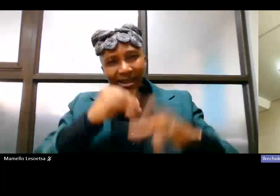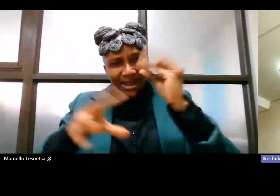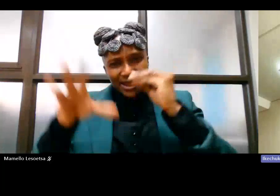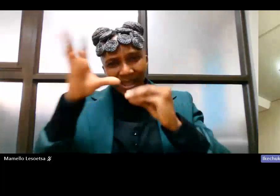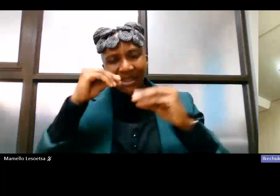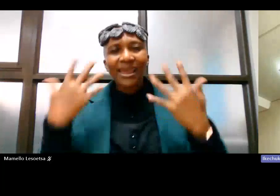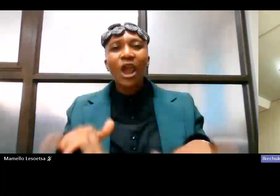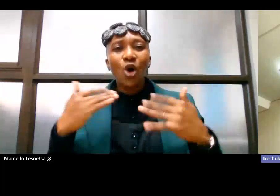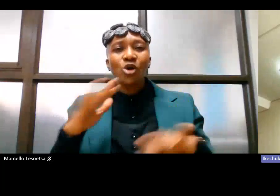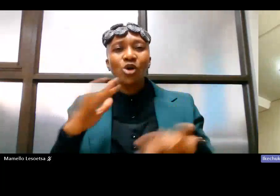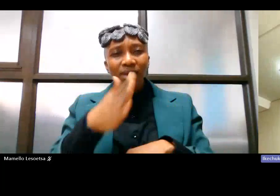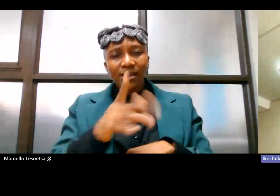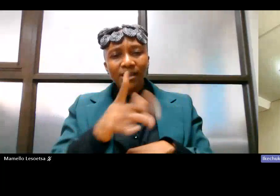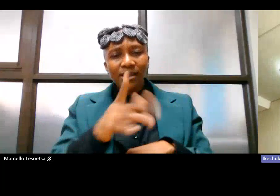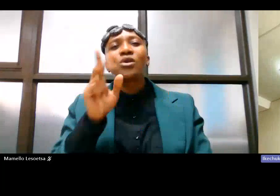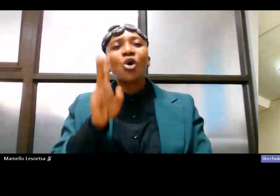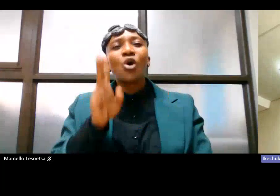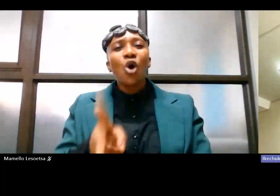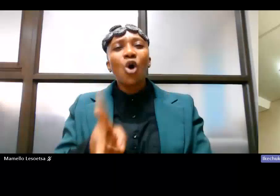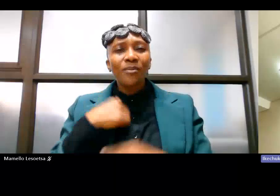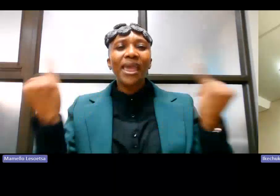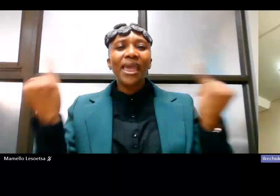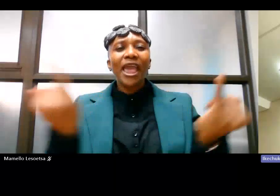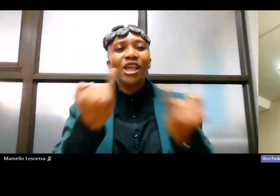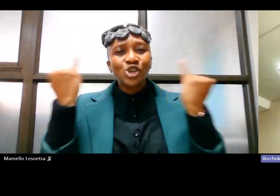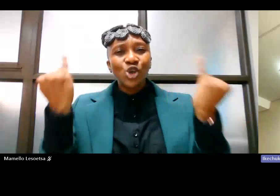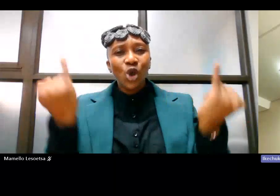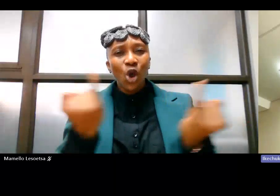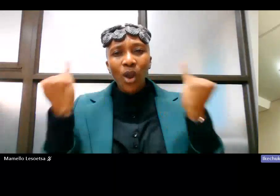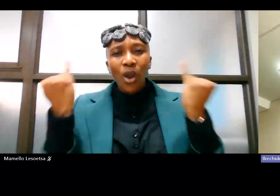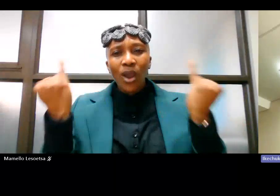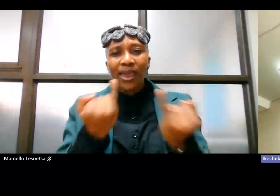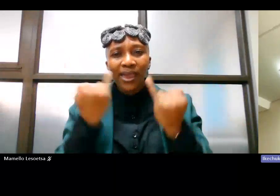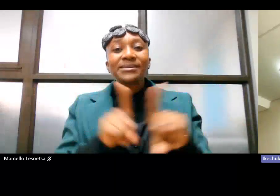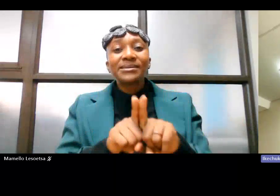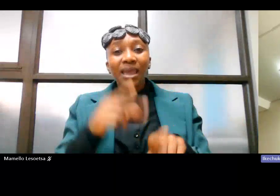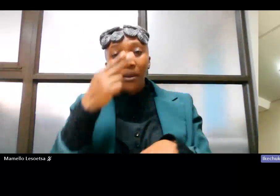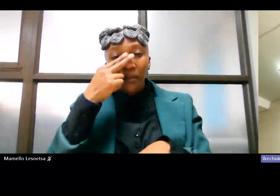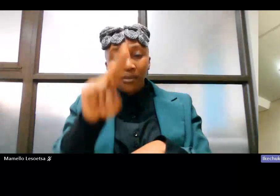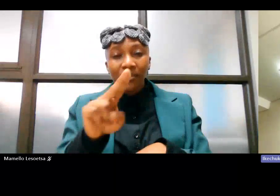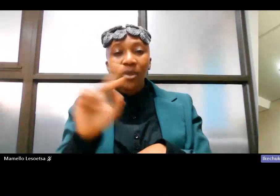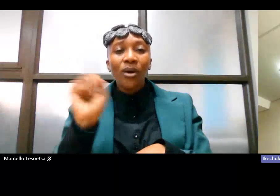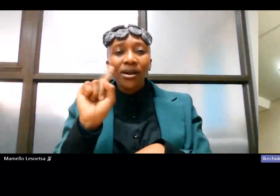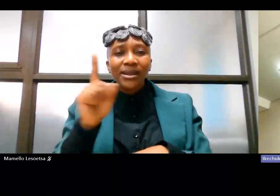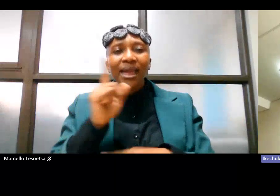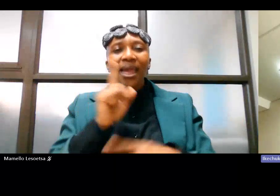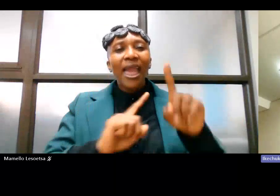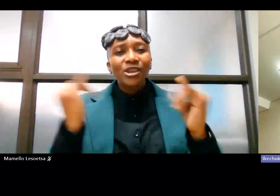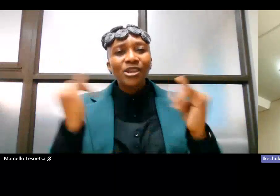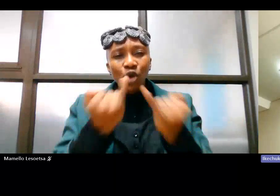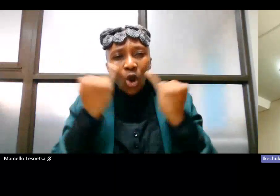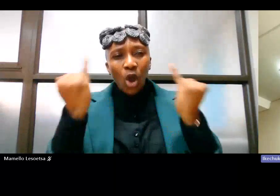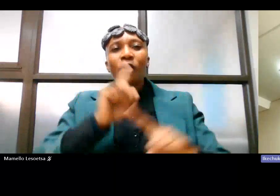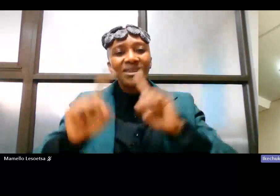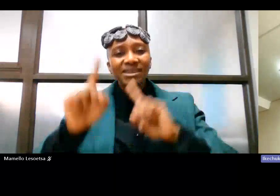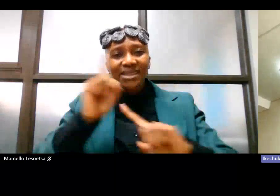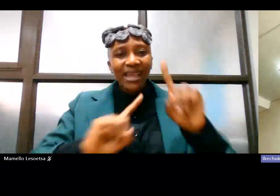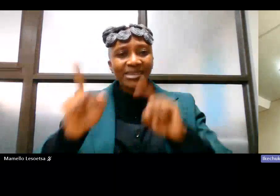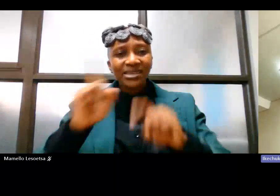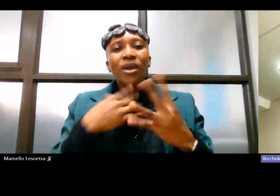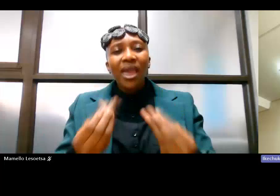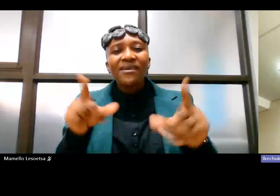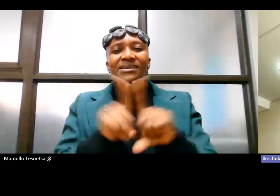also enjoying, and I'm sure Onati the same thing, enjoying your conversations, the conversations we're having, and the deep insights you guys